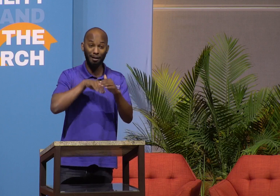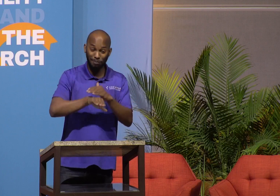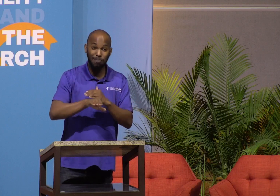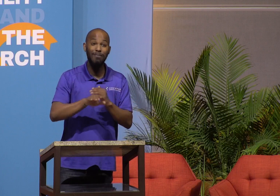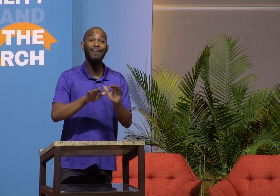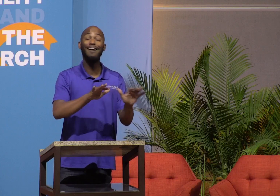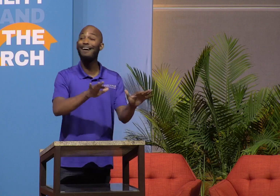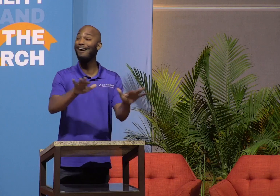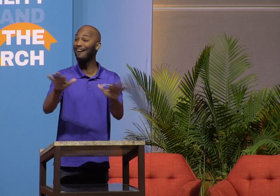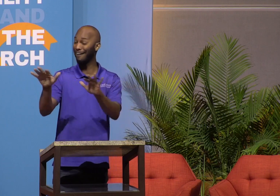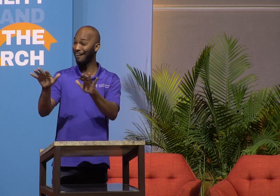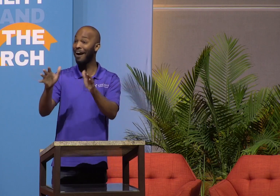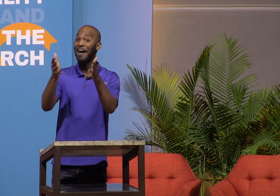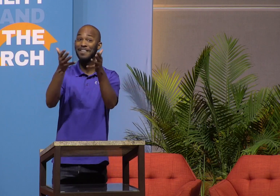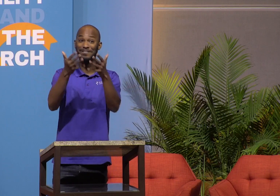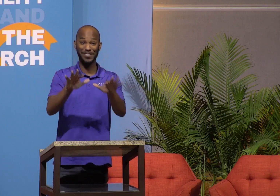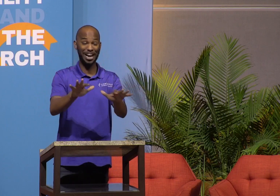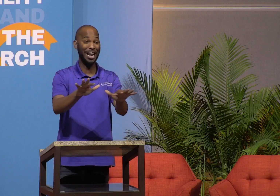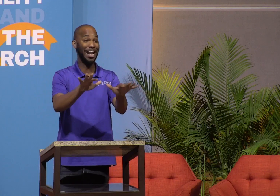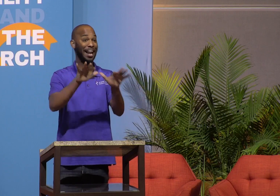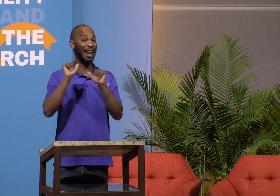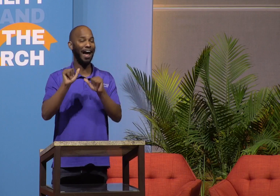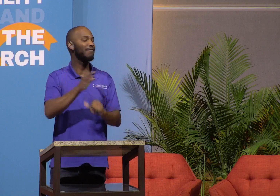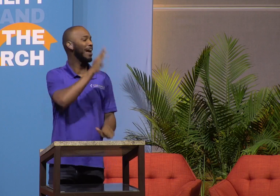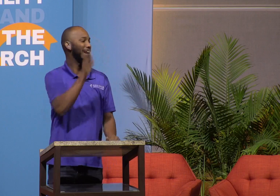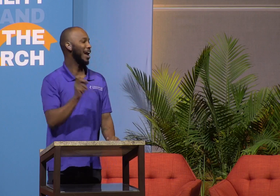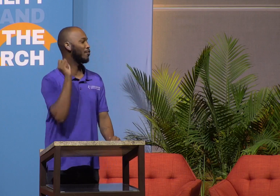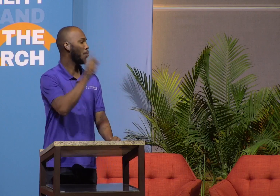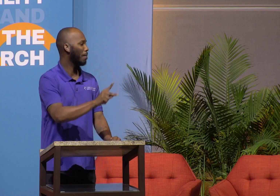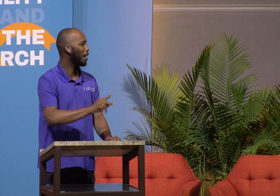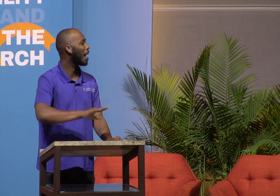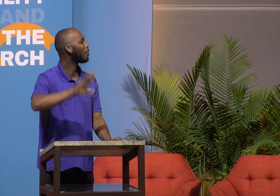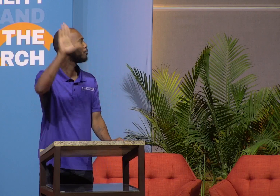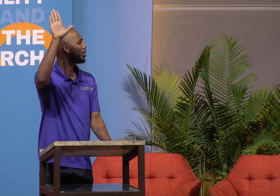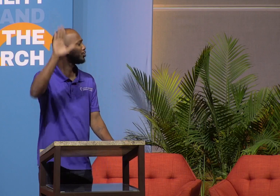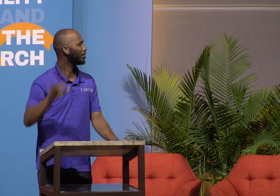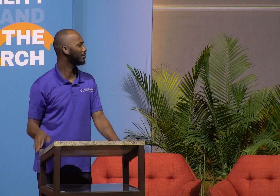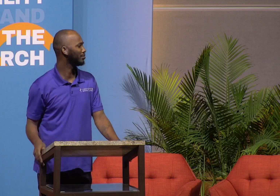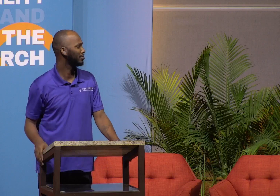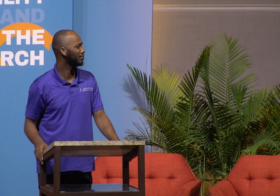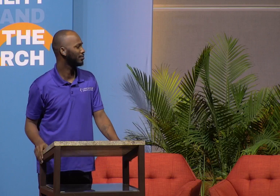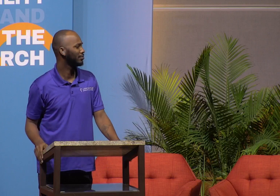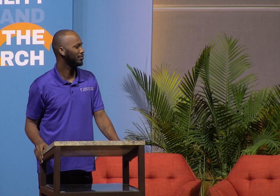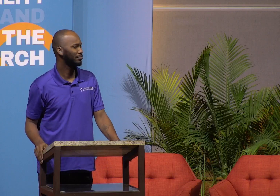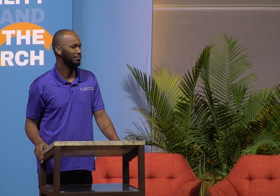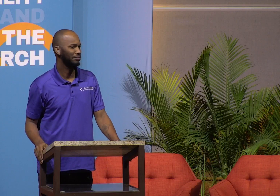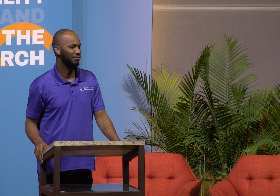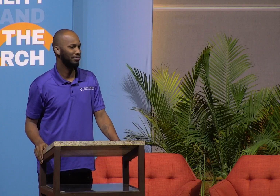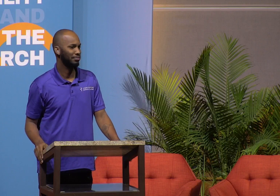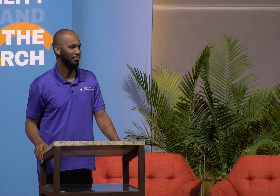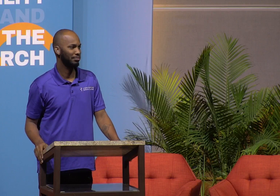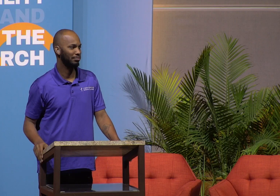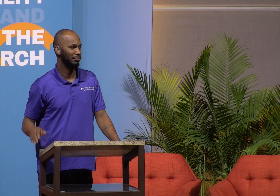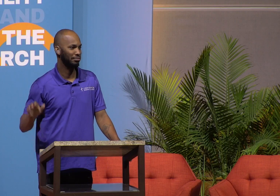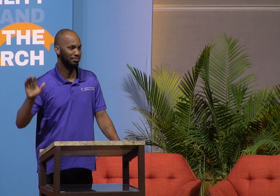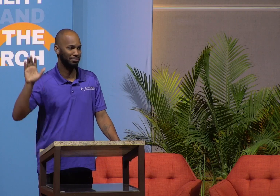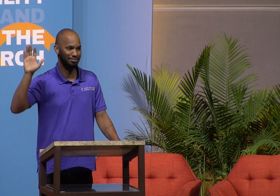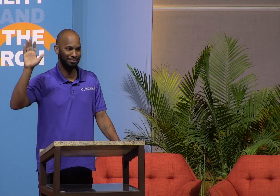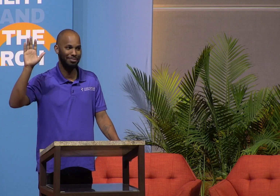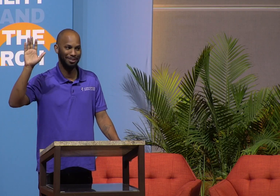the first time when you walk into a church and when the church finishes and you've left and you've never gone back to that church. Raise your hand if you've never gone